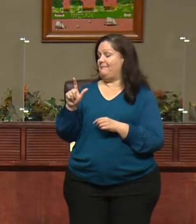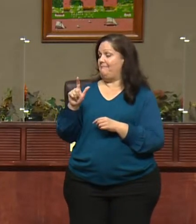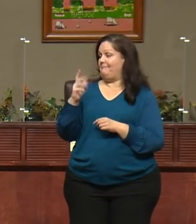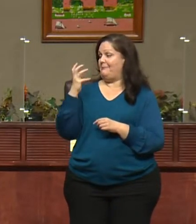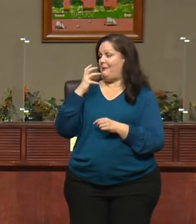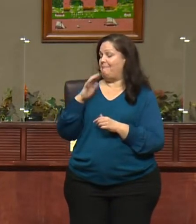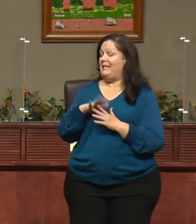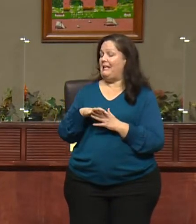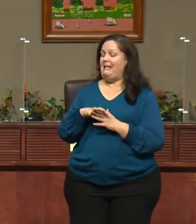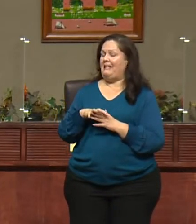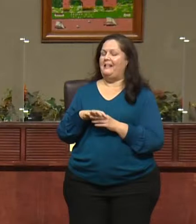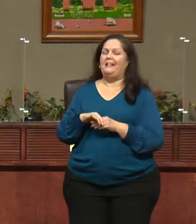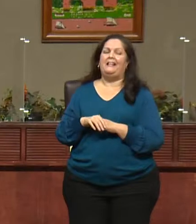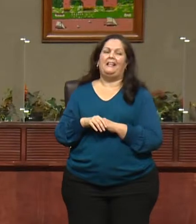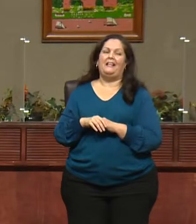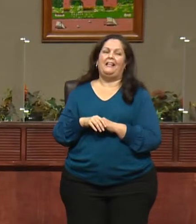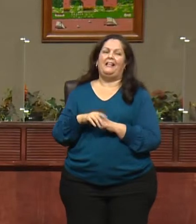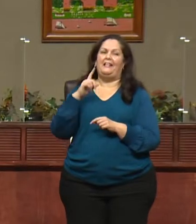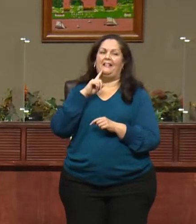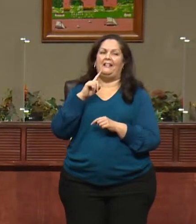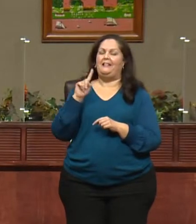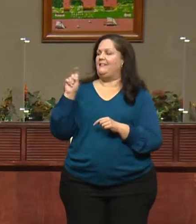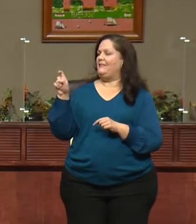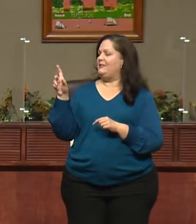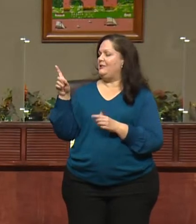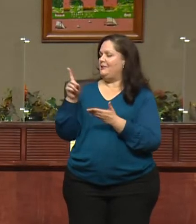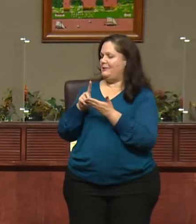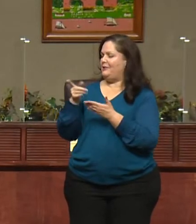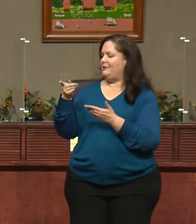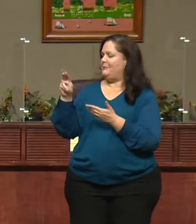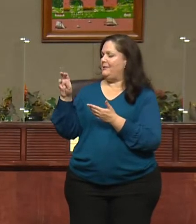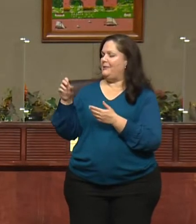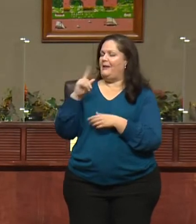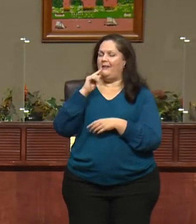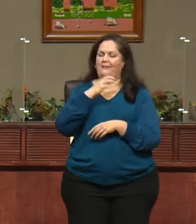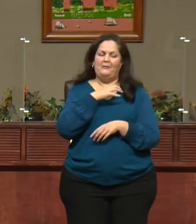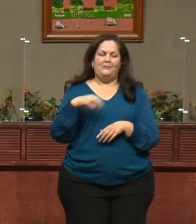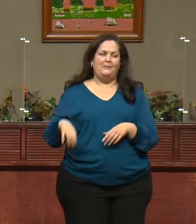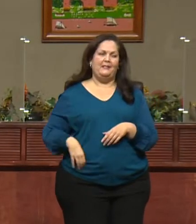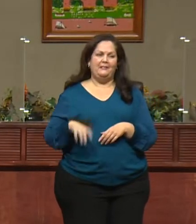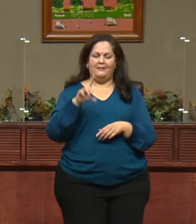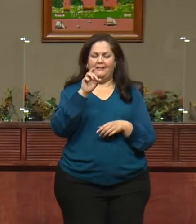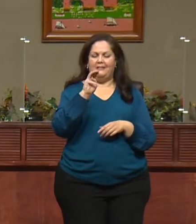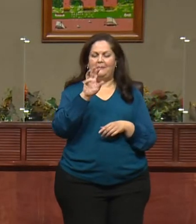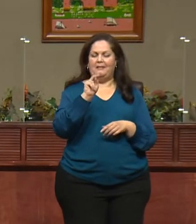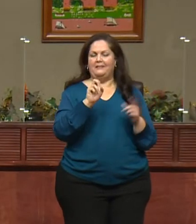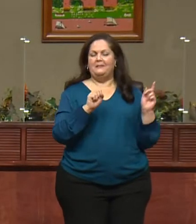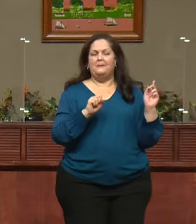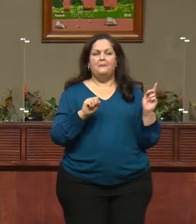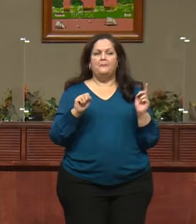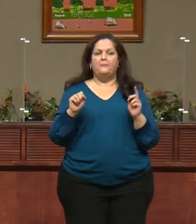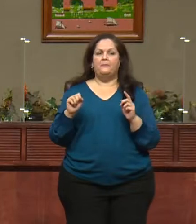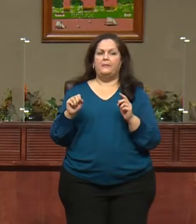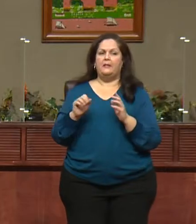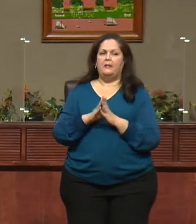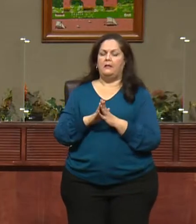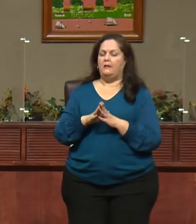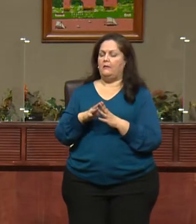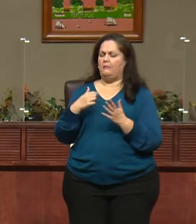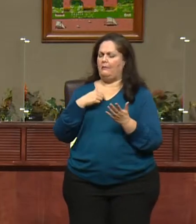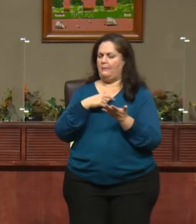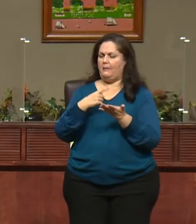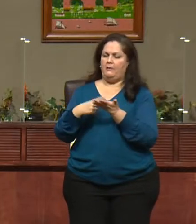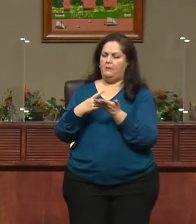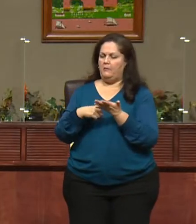wow. This is for Dr. Pino and for Mayor Demings. With all this talk about